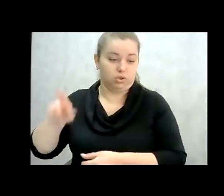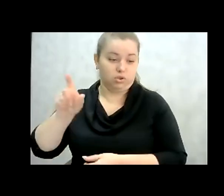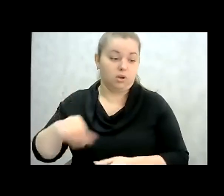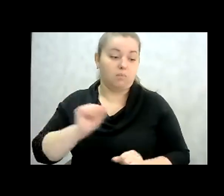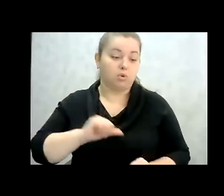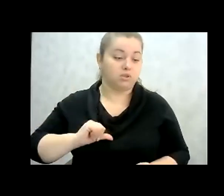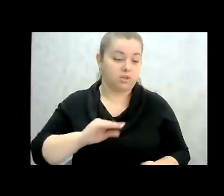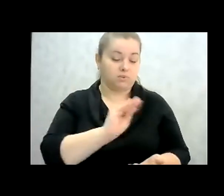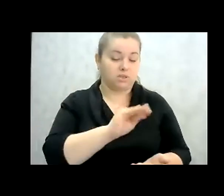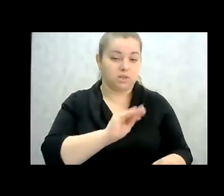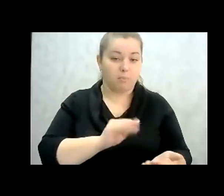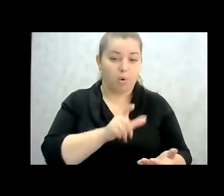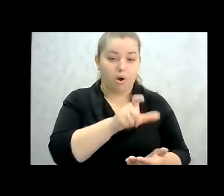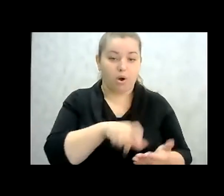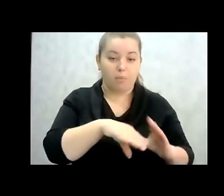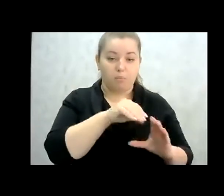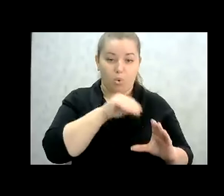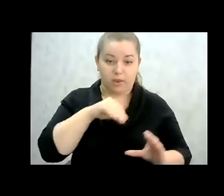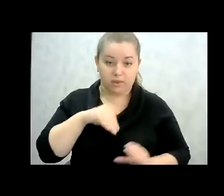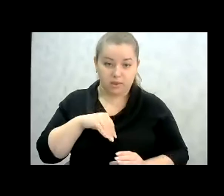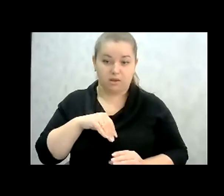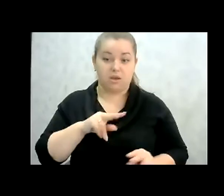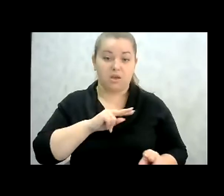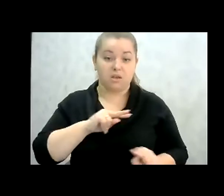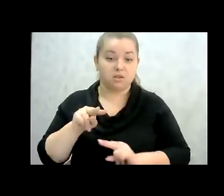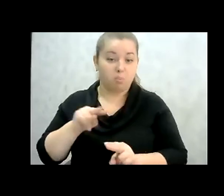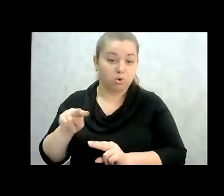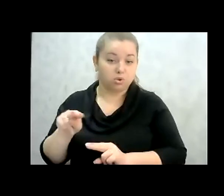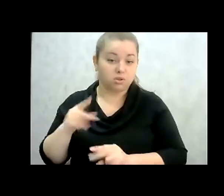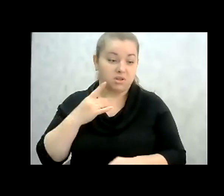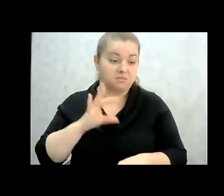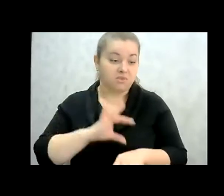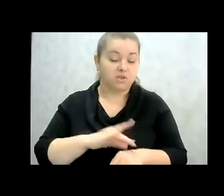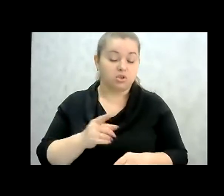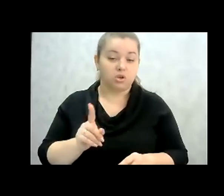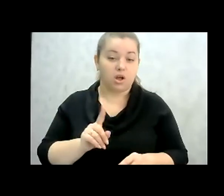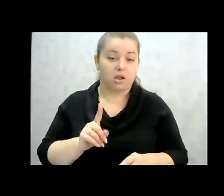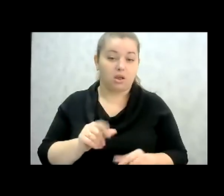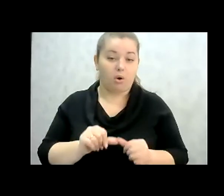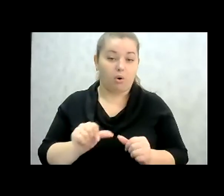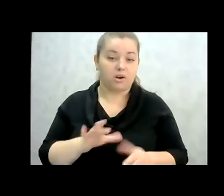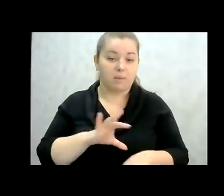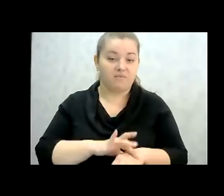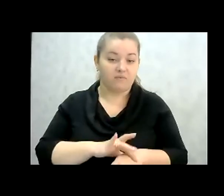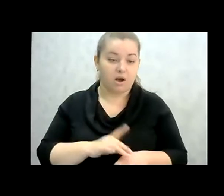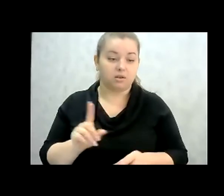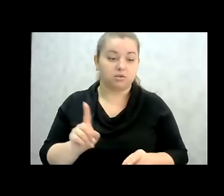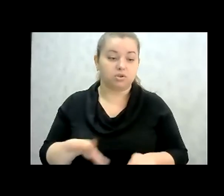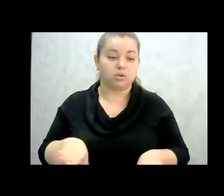so that without any external help, they can fill their ballot out. And our